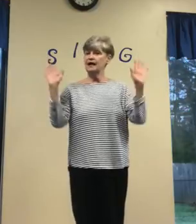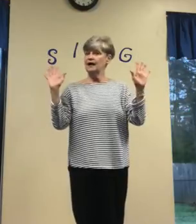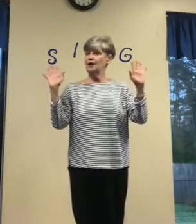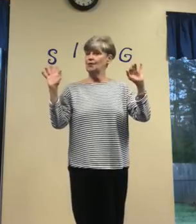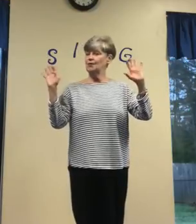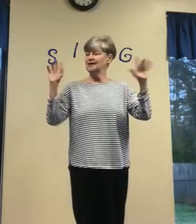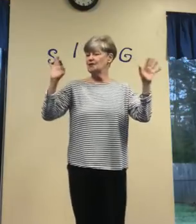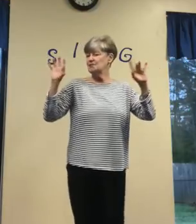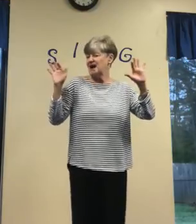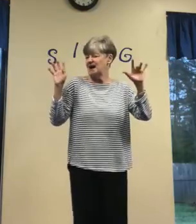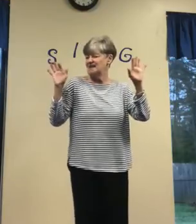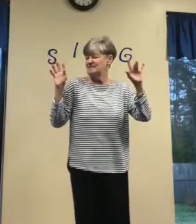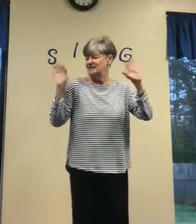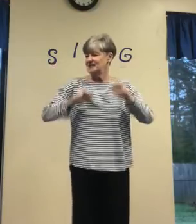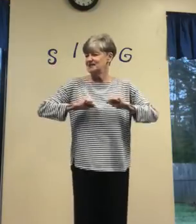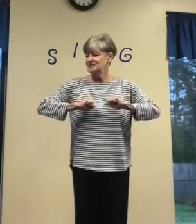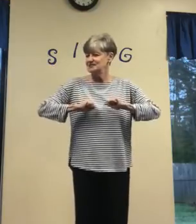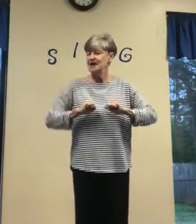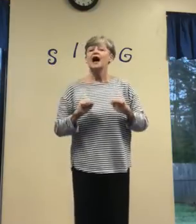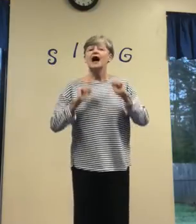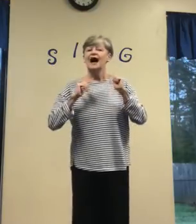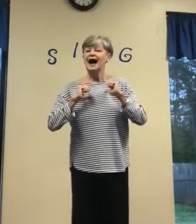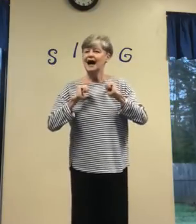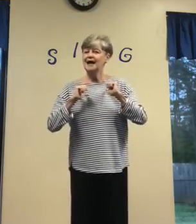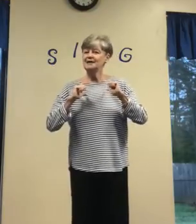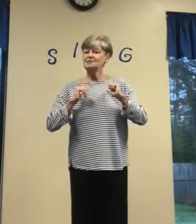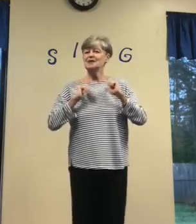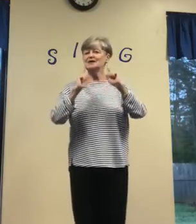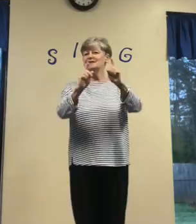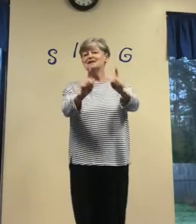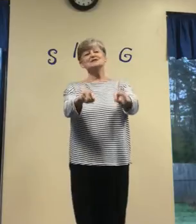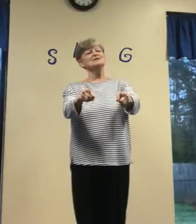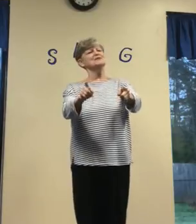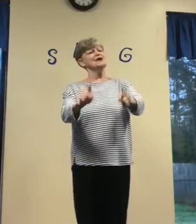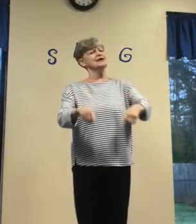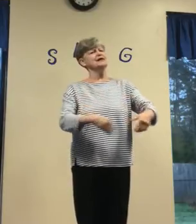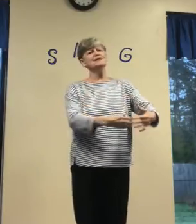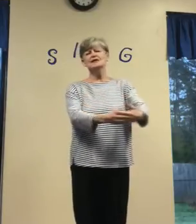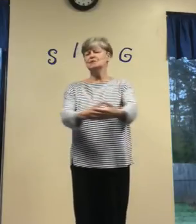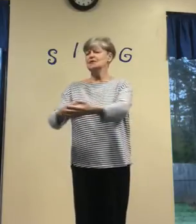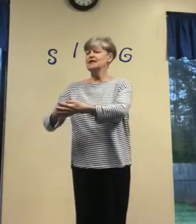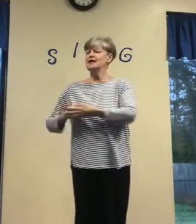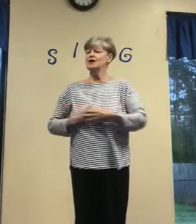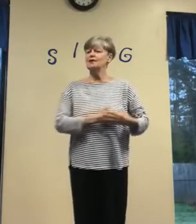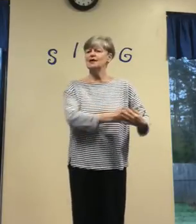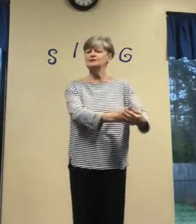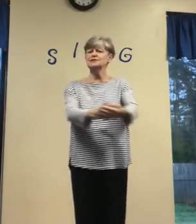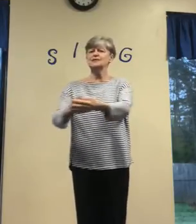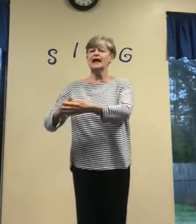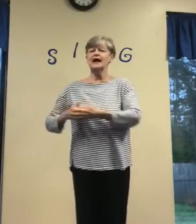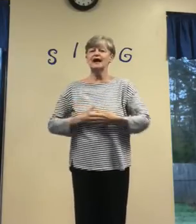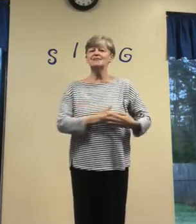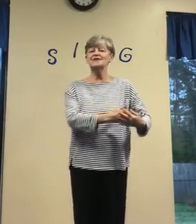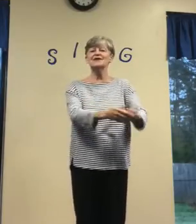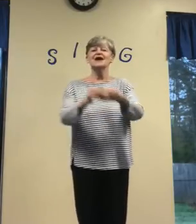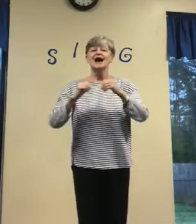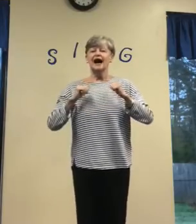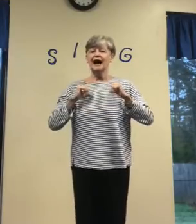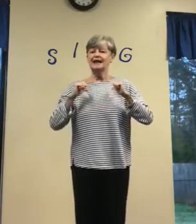wiggle my fingers. I am here and you are here and we are all together. I